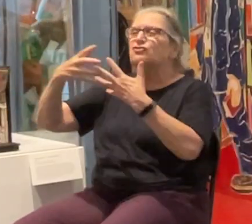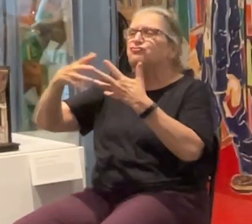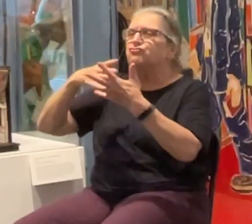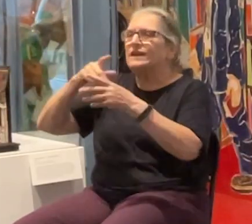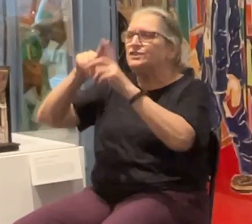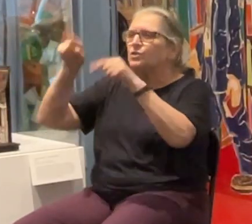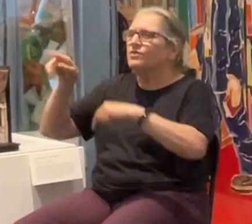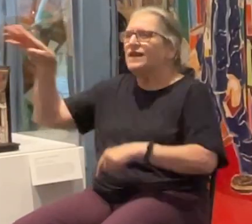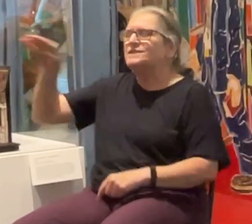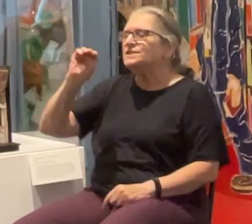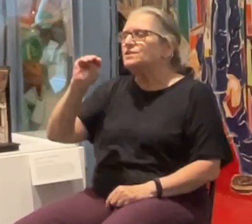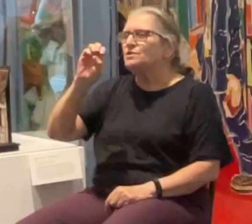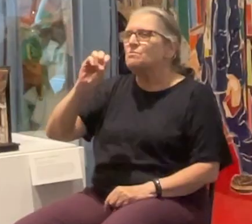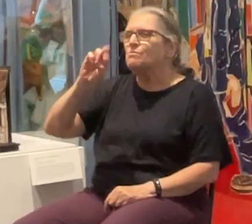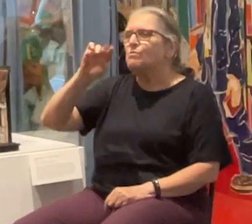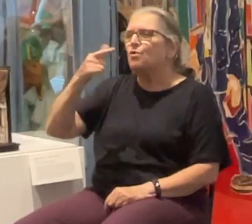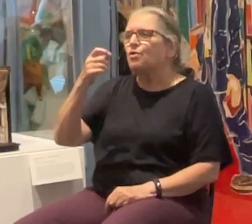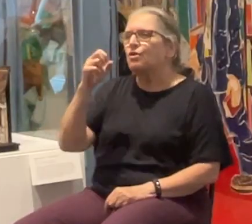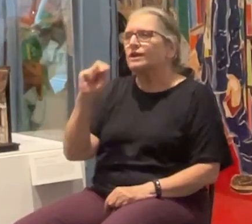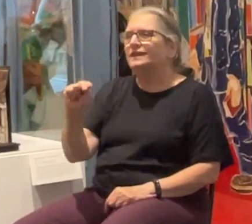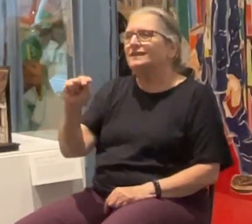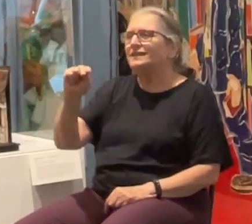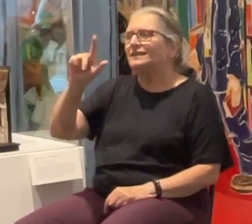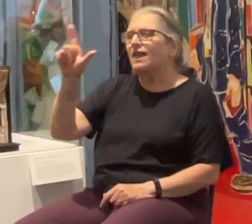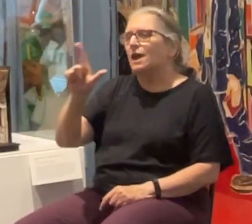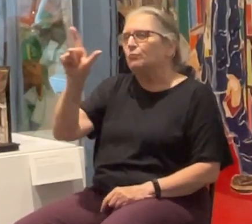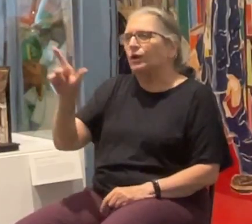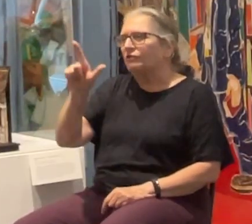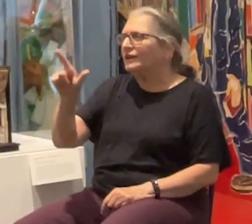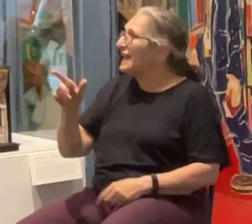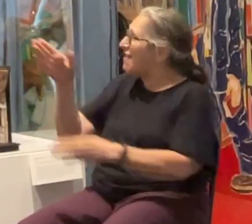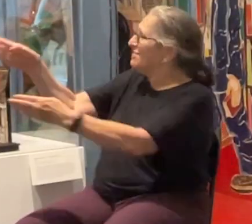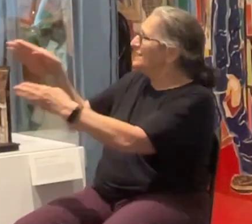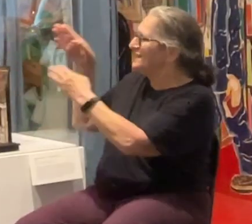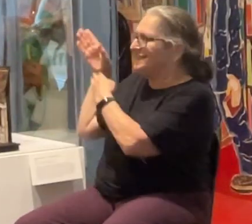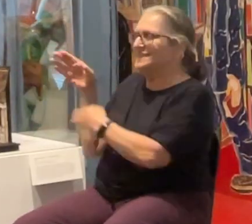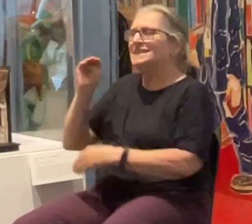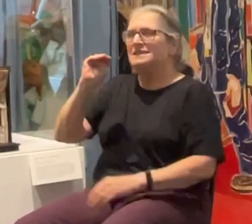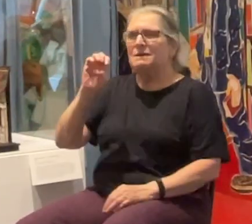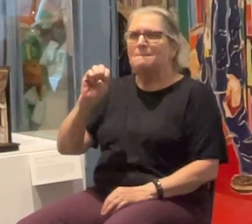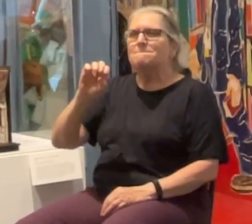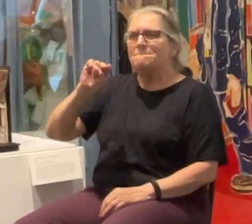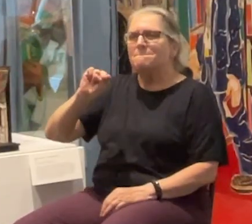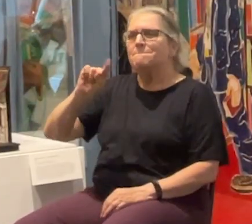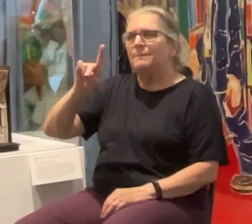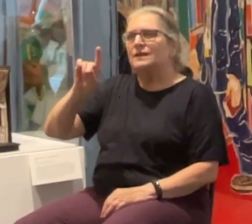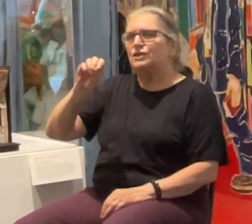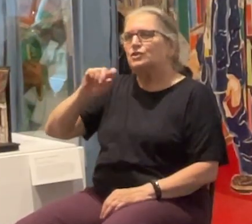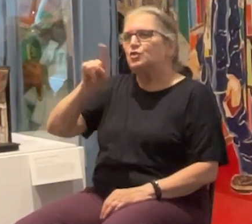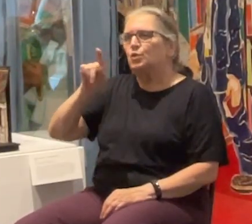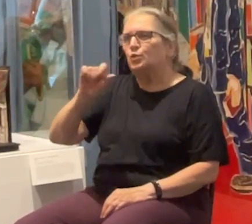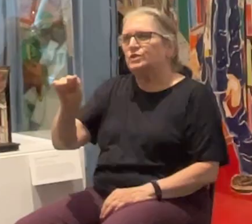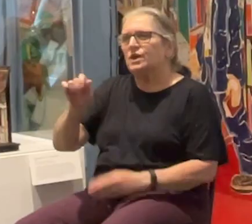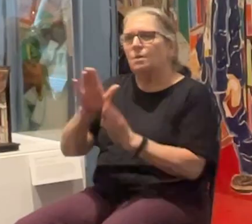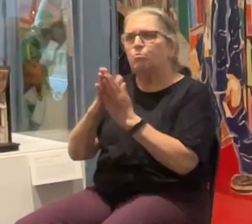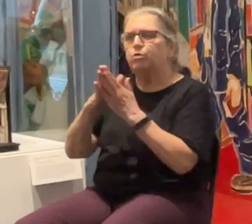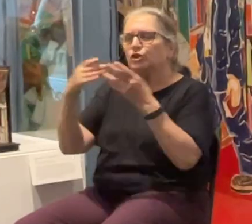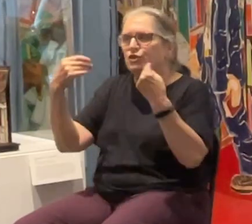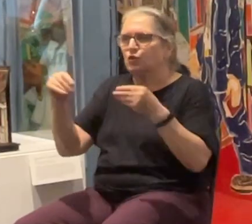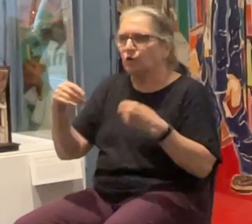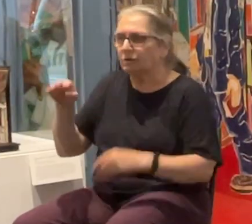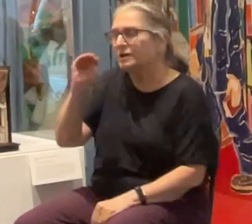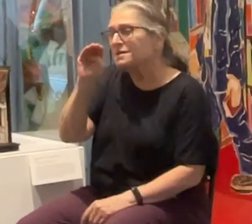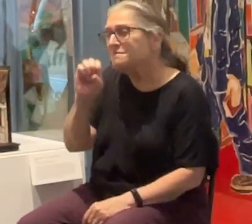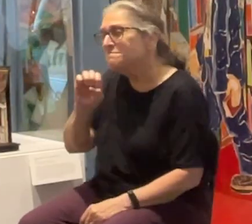the Morgan Library half, and this is the Mendoza Bookstore half. So the Mendoza Bookstore was a very, it's gone now, but it